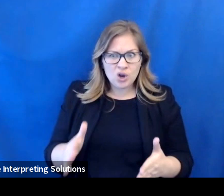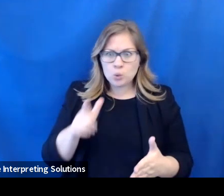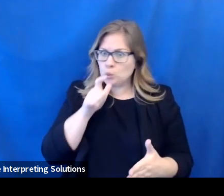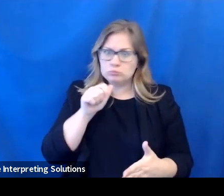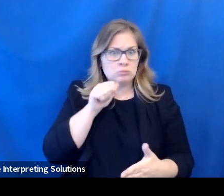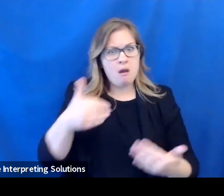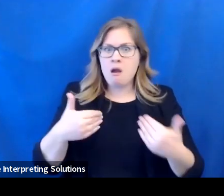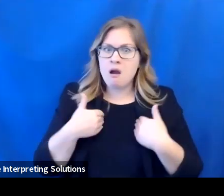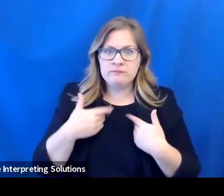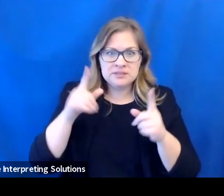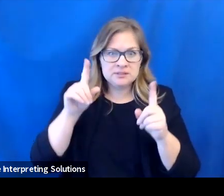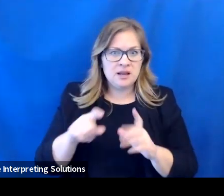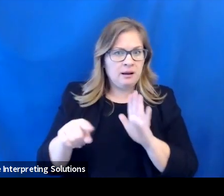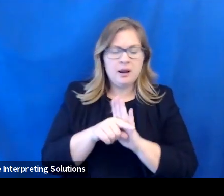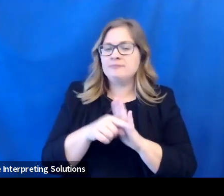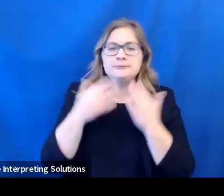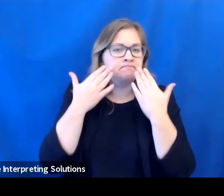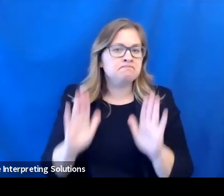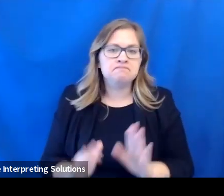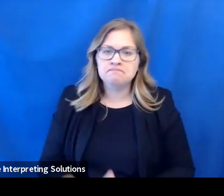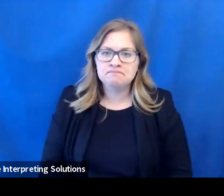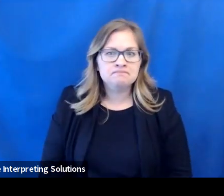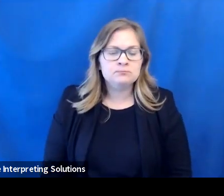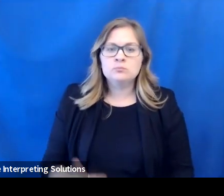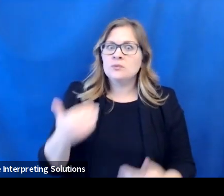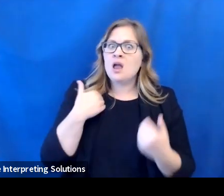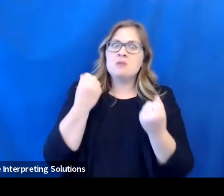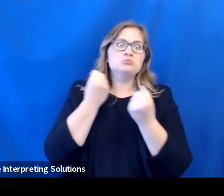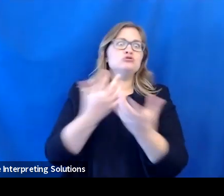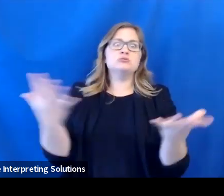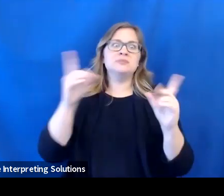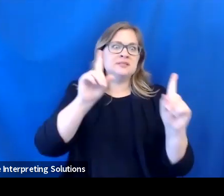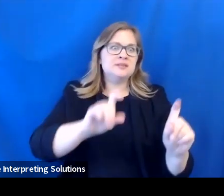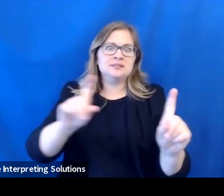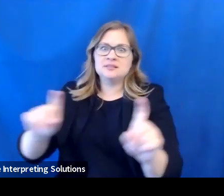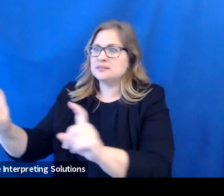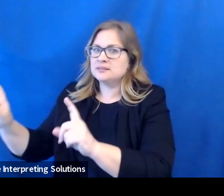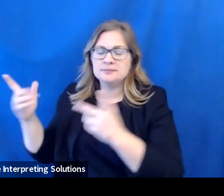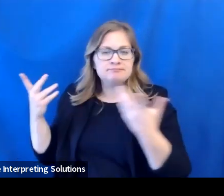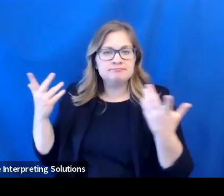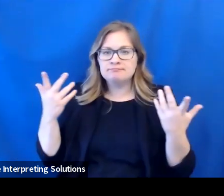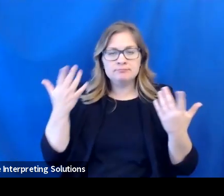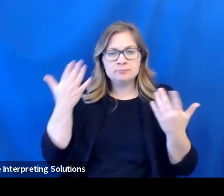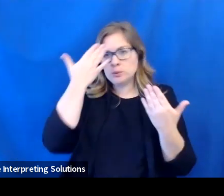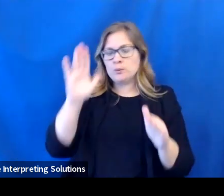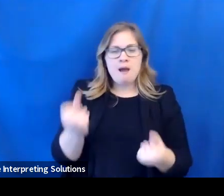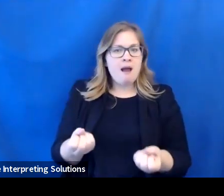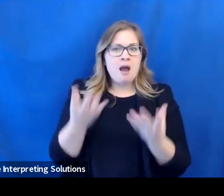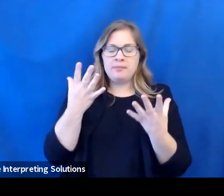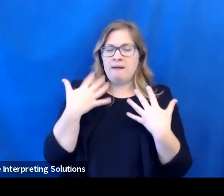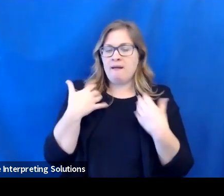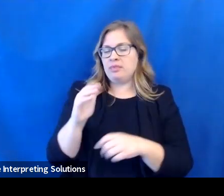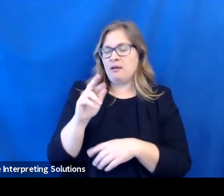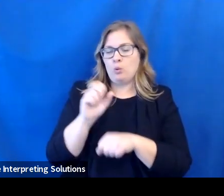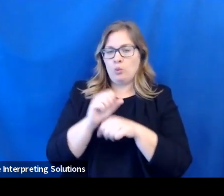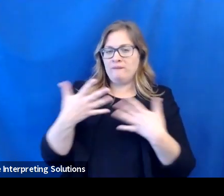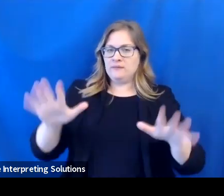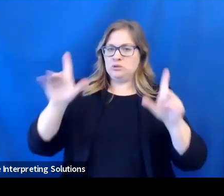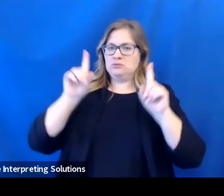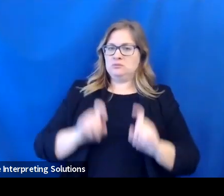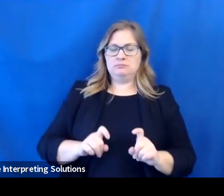were run today, X number fell into the healthcare worker category. But I can tell you that we have a very robust team